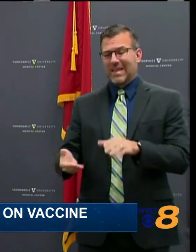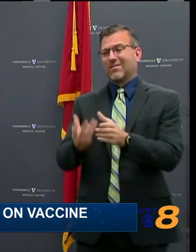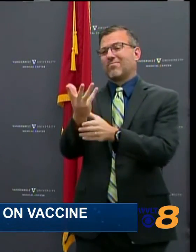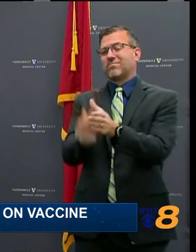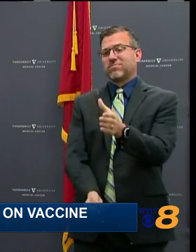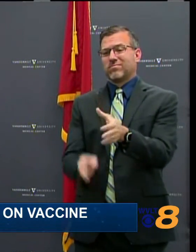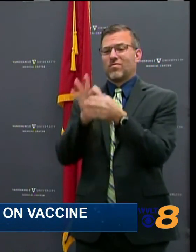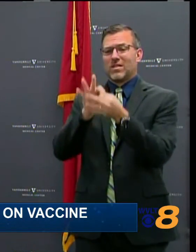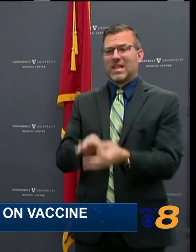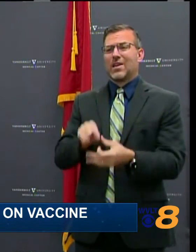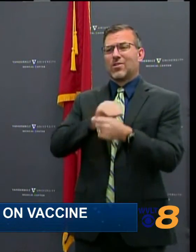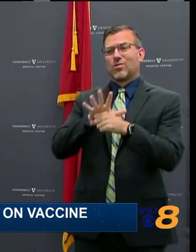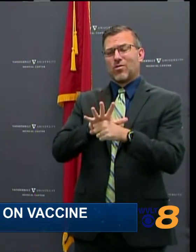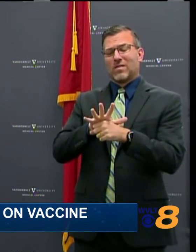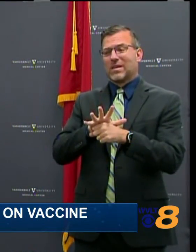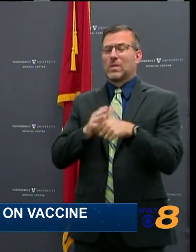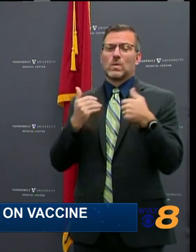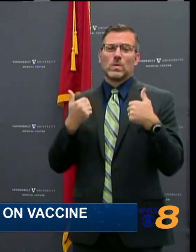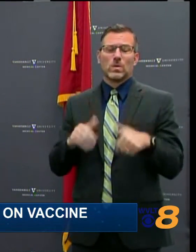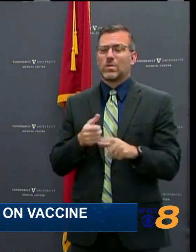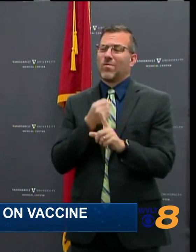sobering statistic.